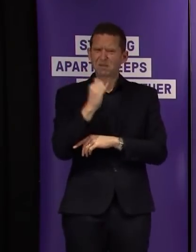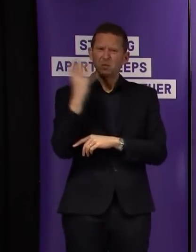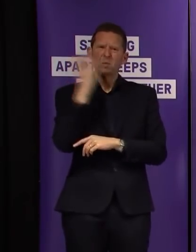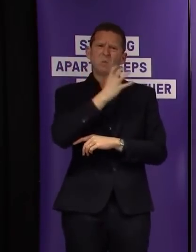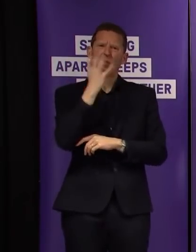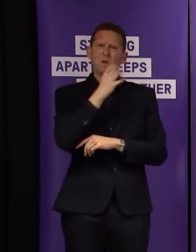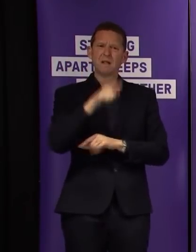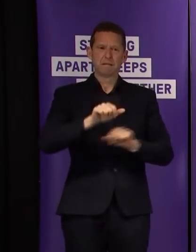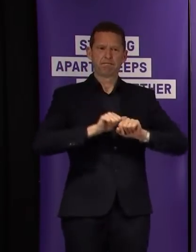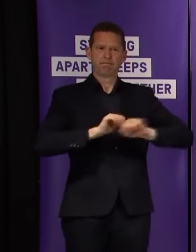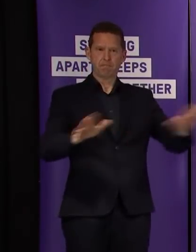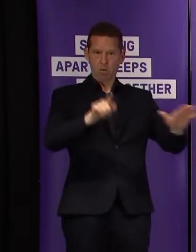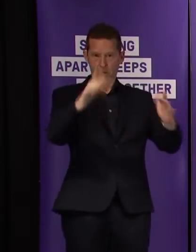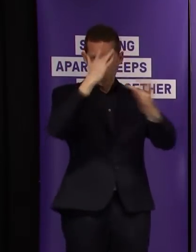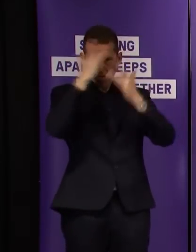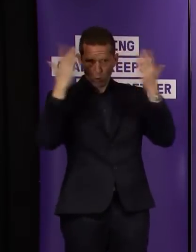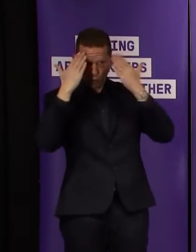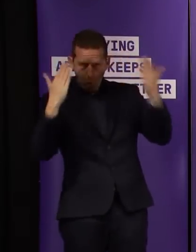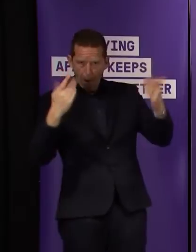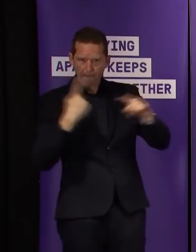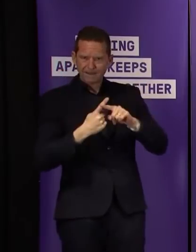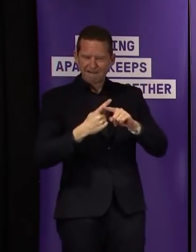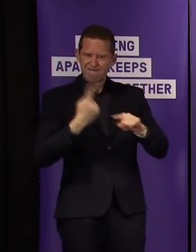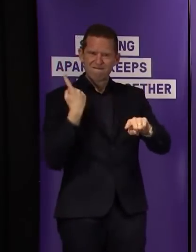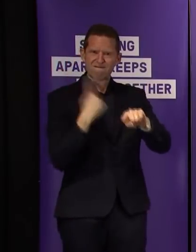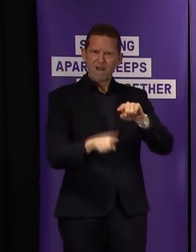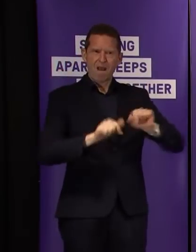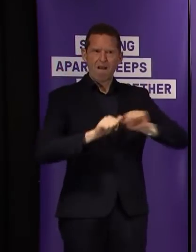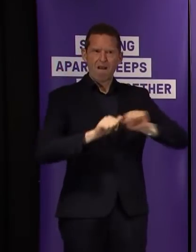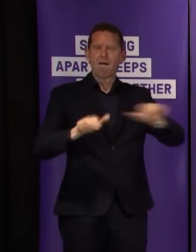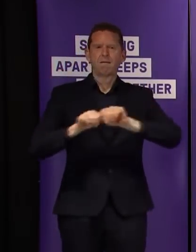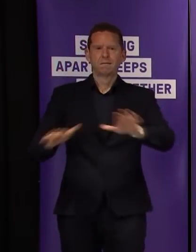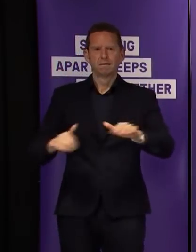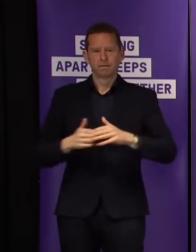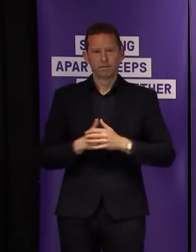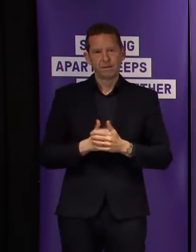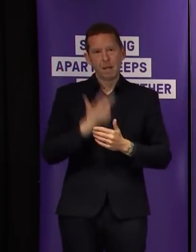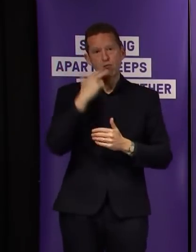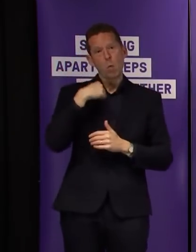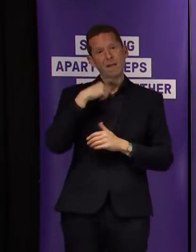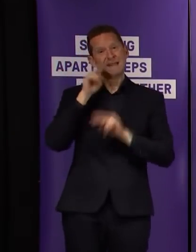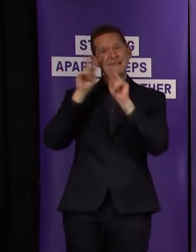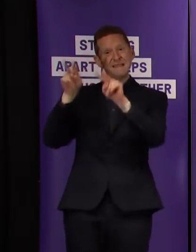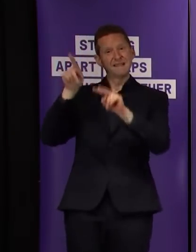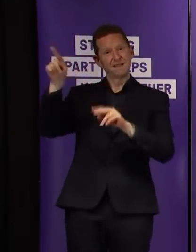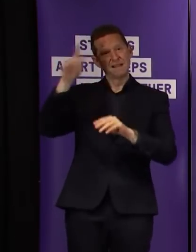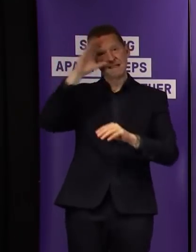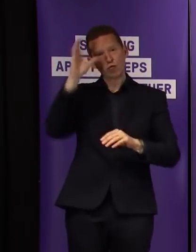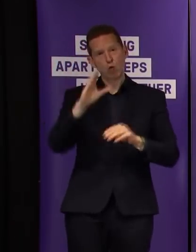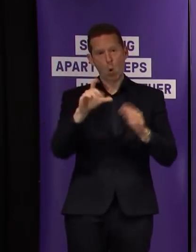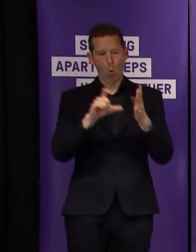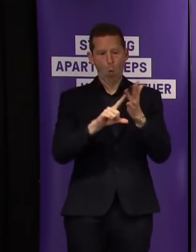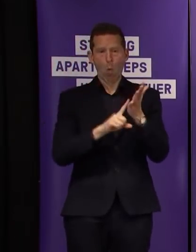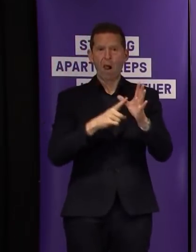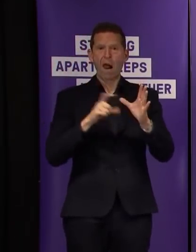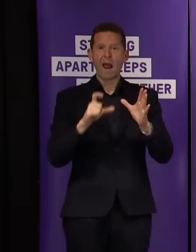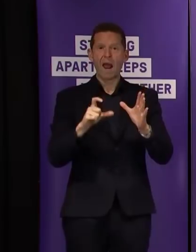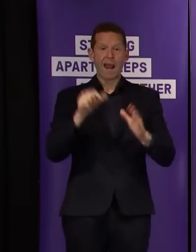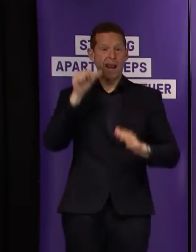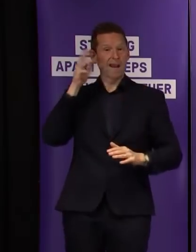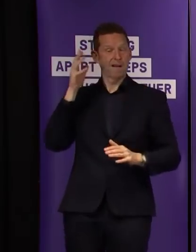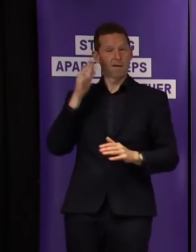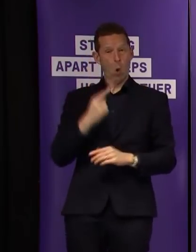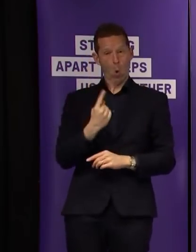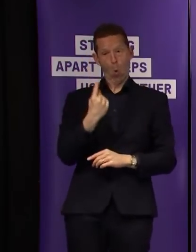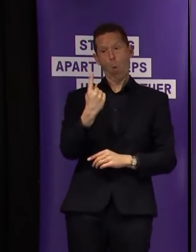It spreads silently and it spreads rapidly. And if we look at the experience in Colac over just the last few days,